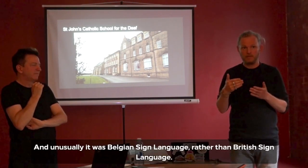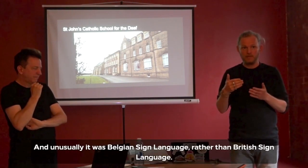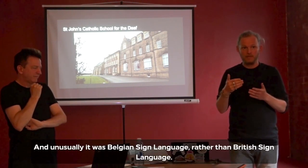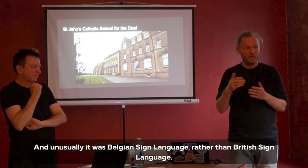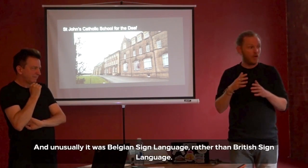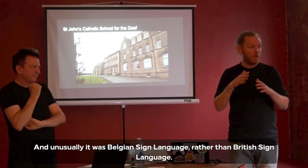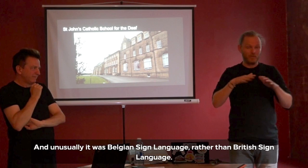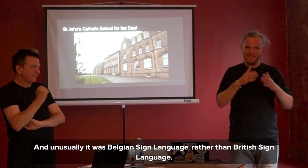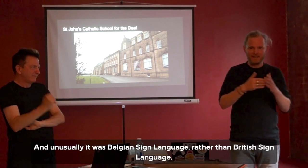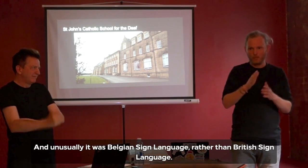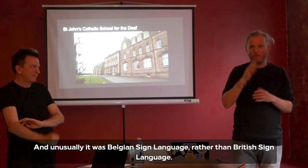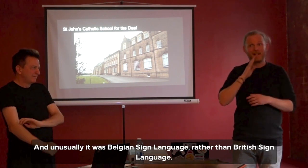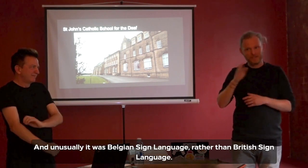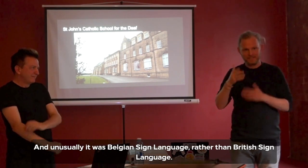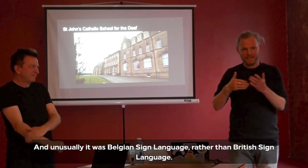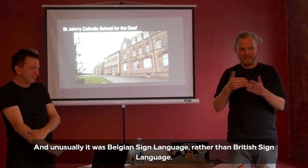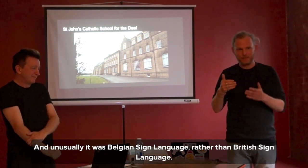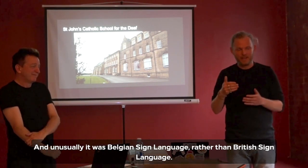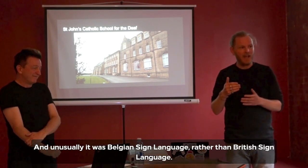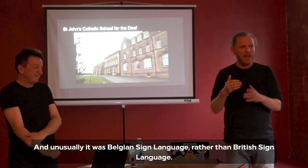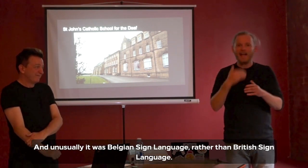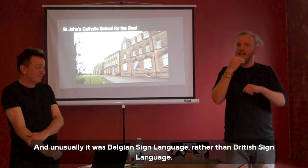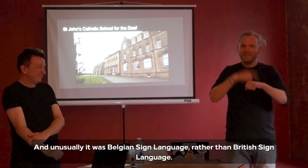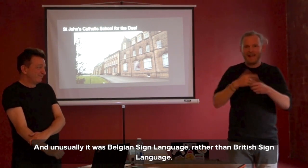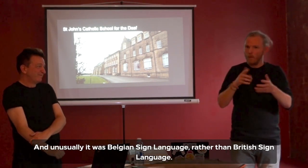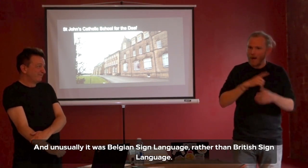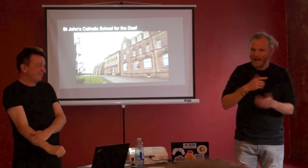and usually it's called Belgian Sign Language rather than British Sign Language.